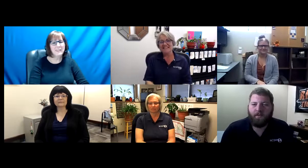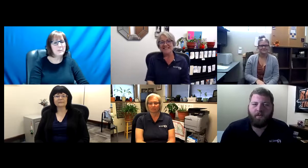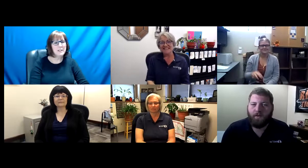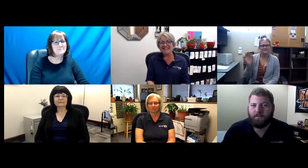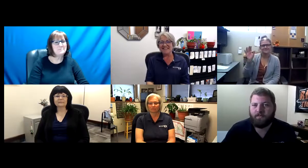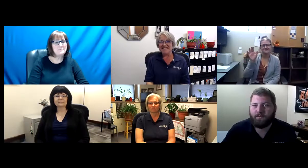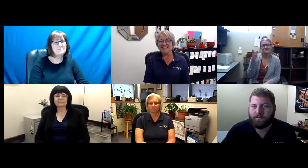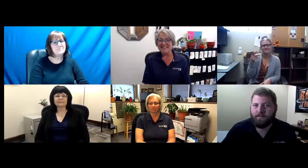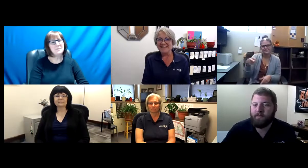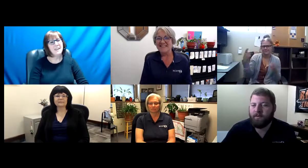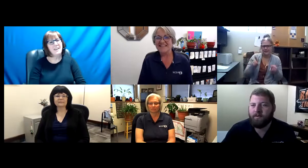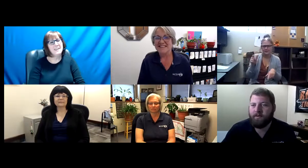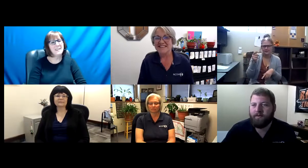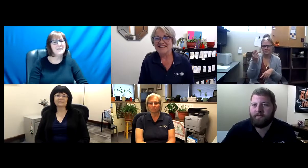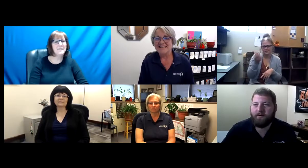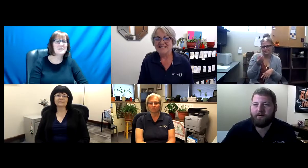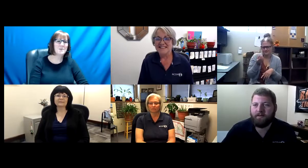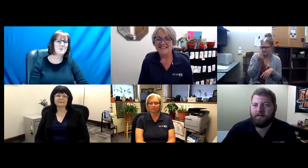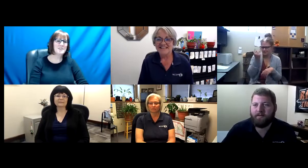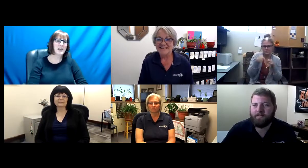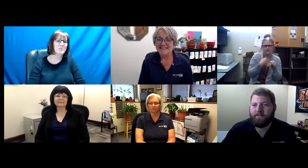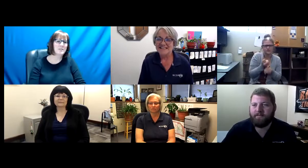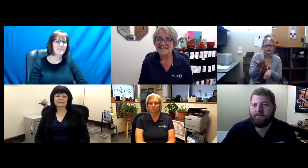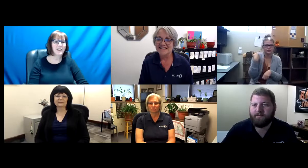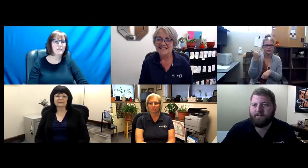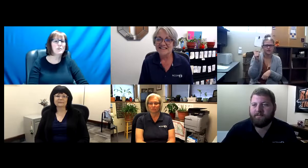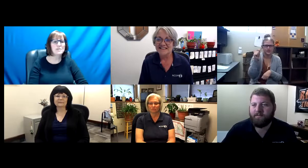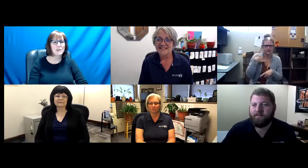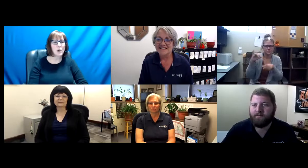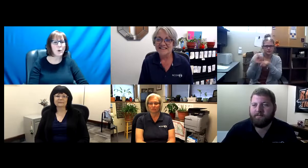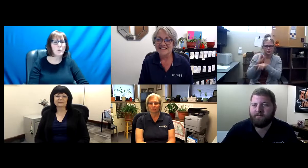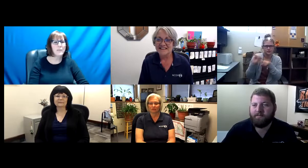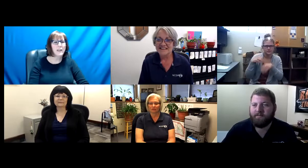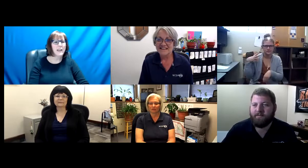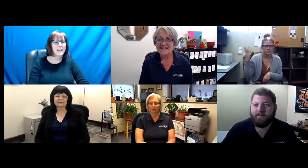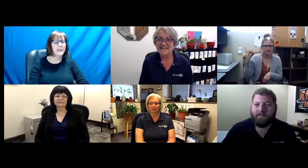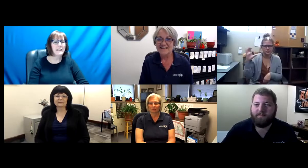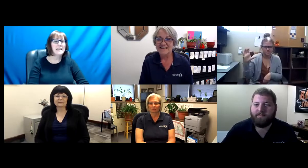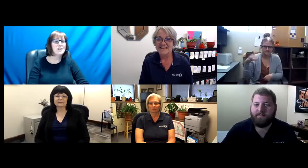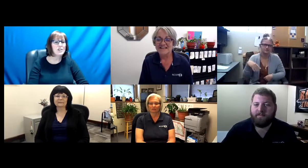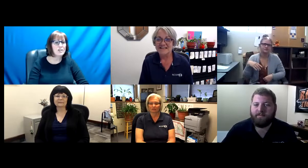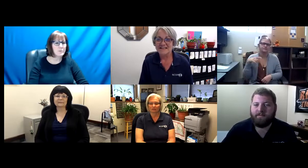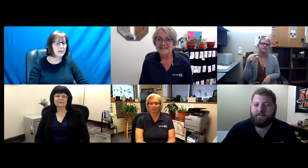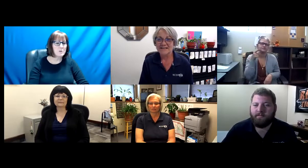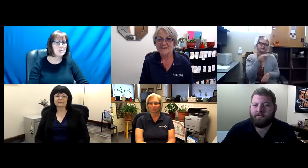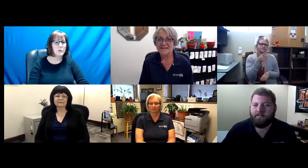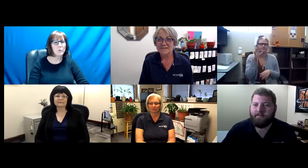everybody. Hi. Yeah. So this happened a few years ago in an internship that I was doing in